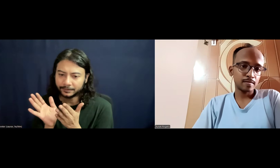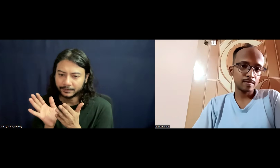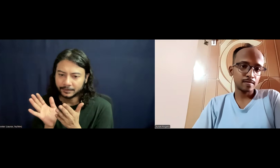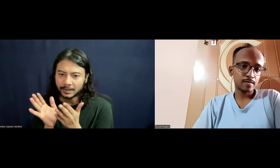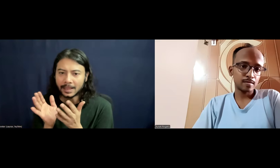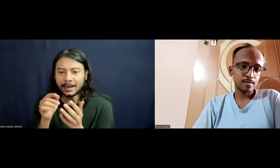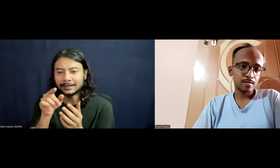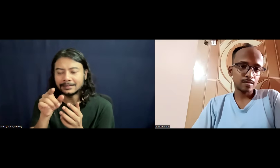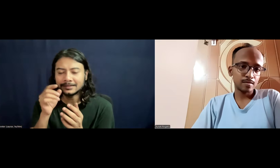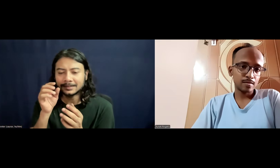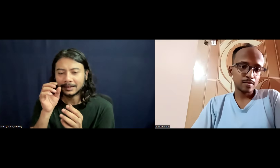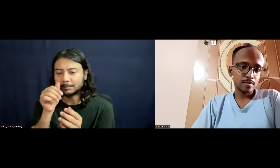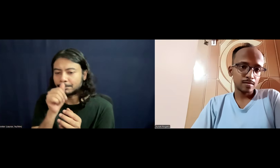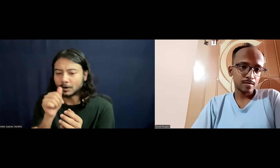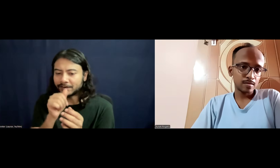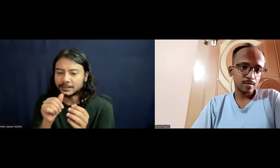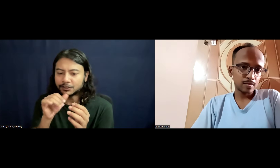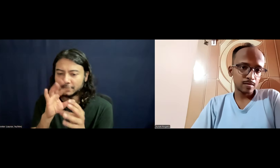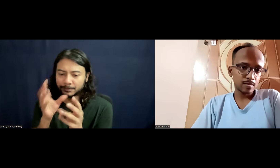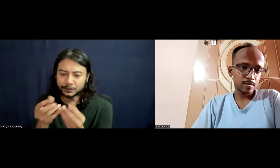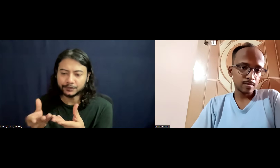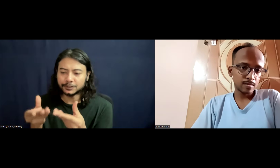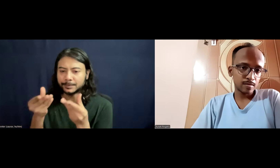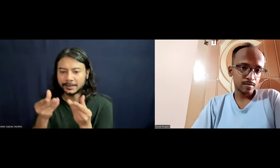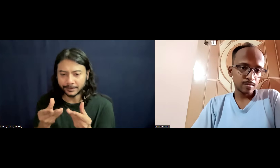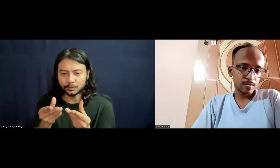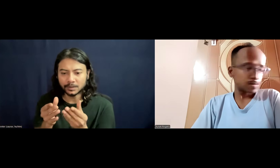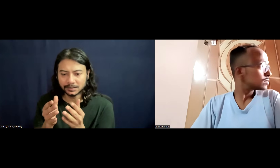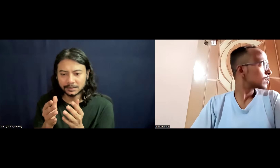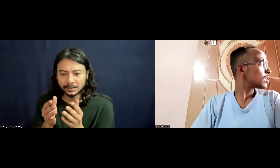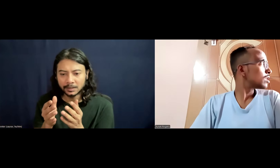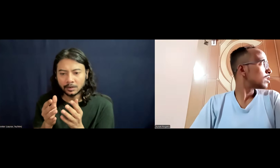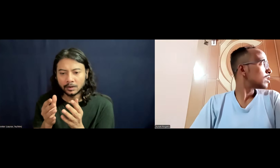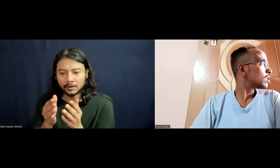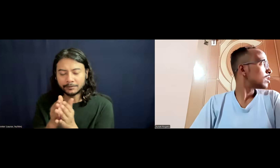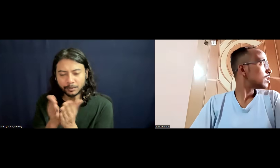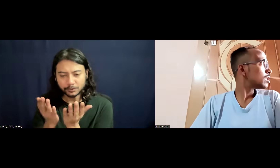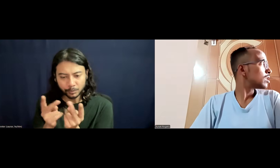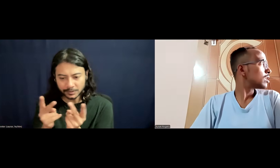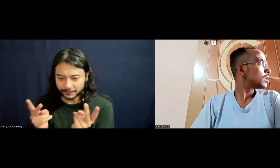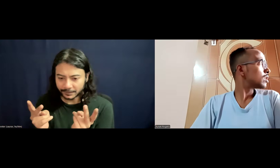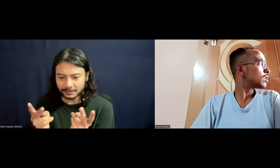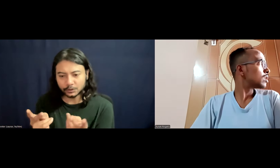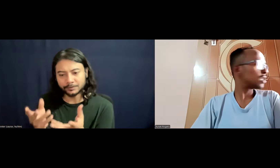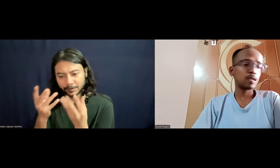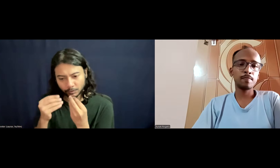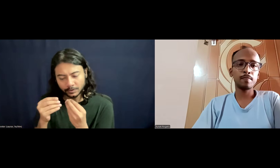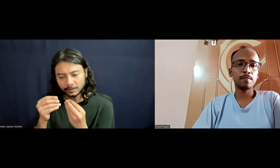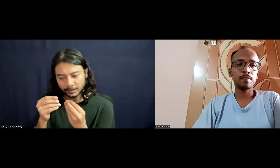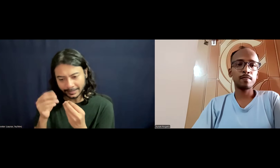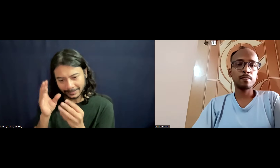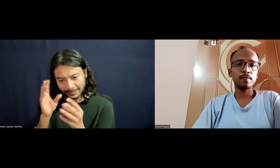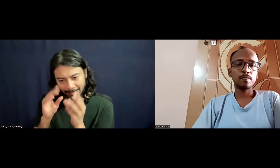life, and this confidential information which is being given to us in Hmm. forms of books and different things, so if we